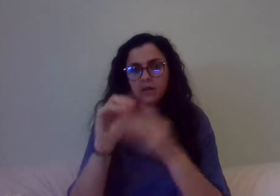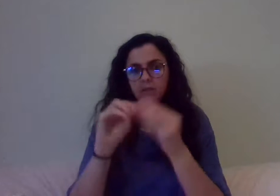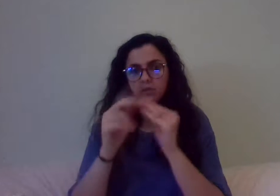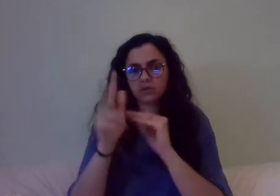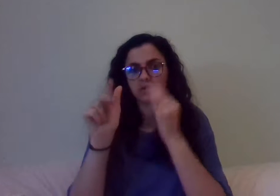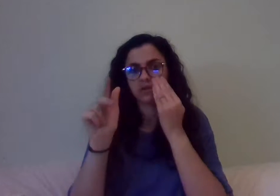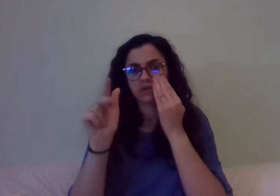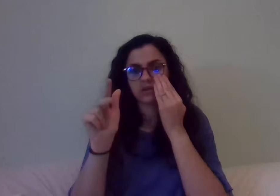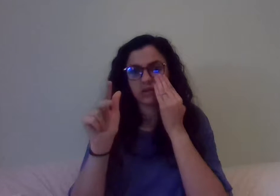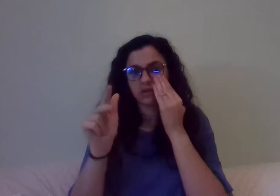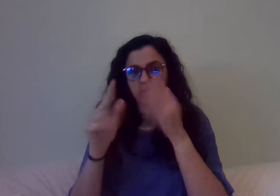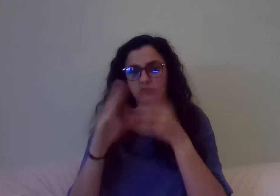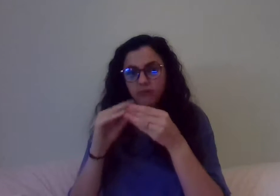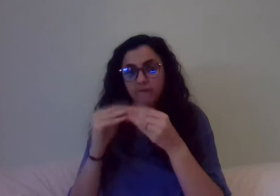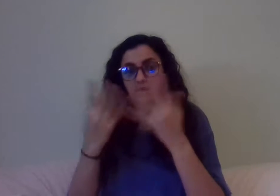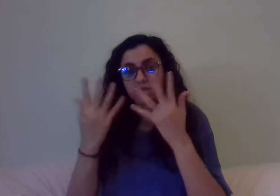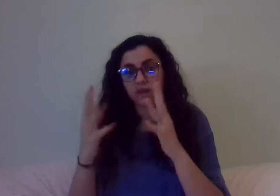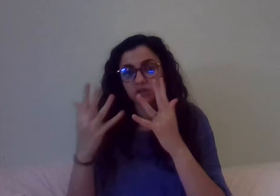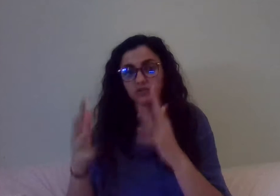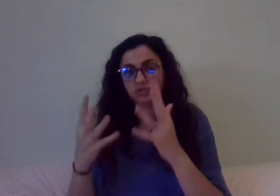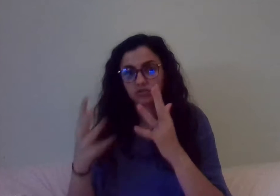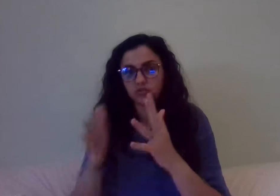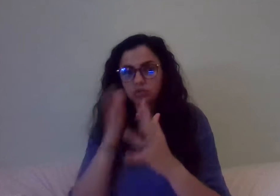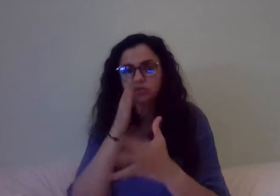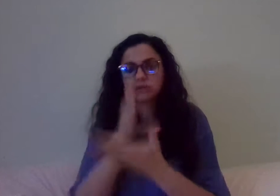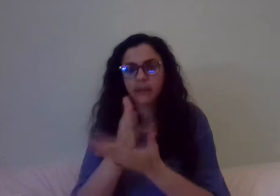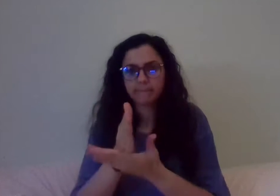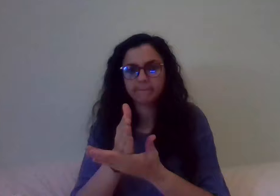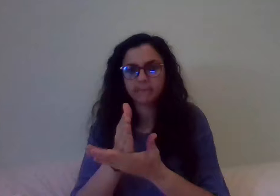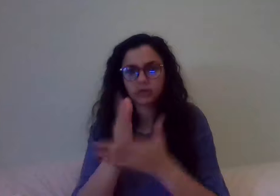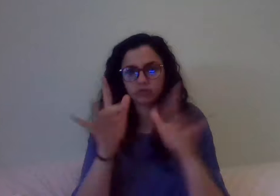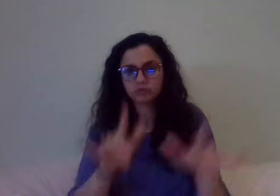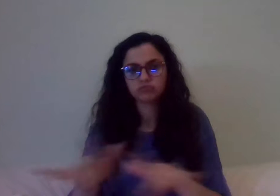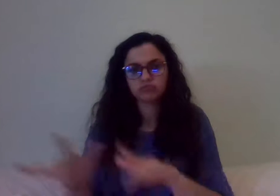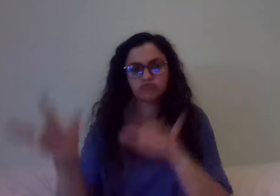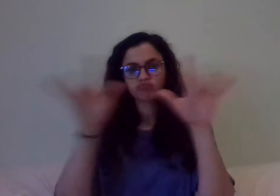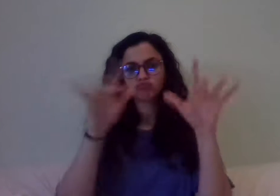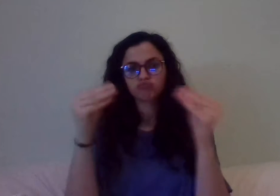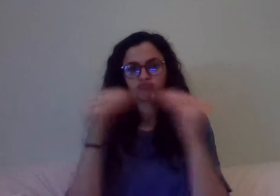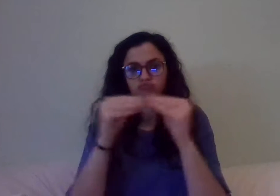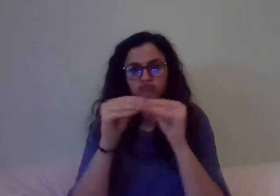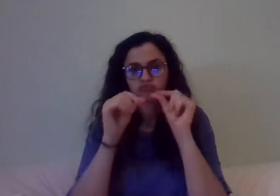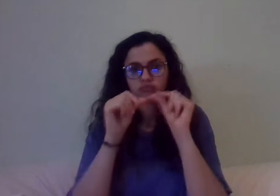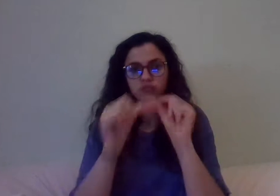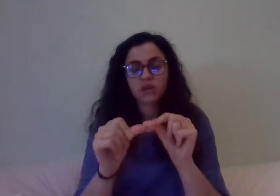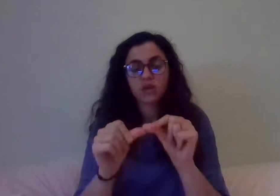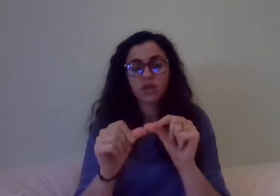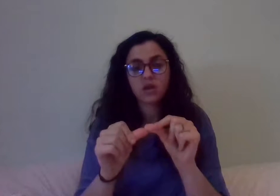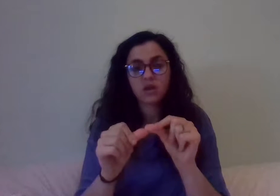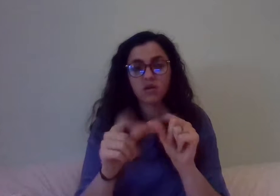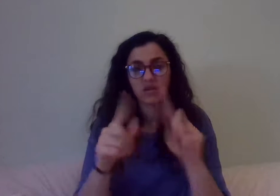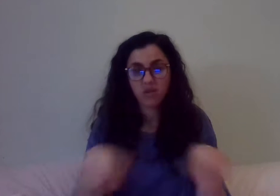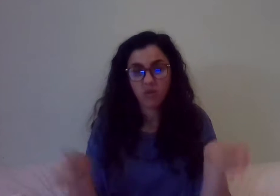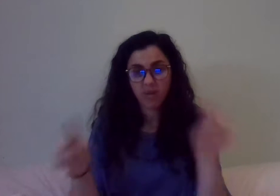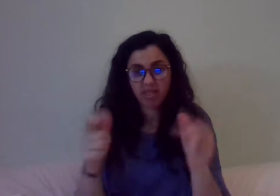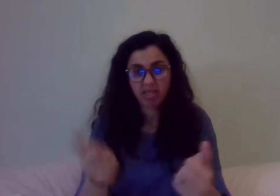recording and do another one. But this is a scene that you who live in New York City all know so